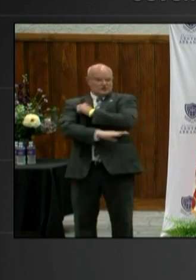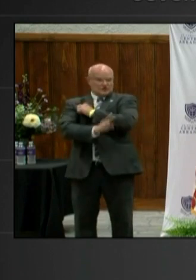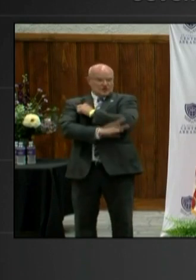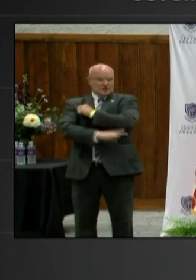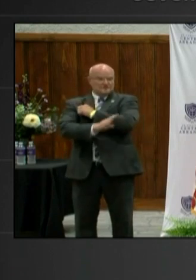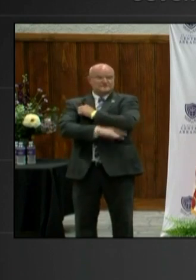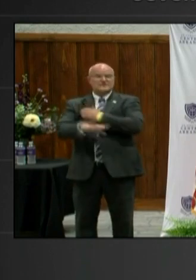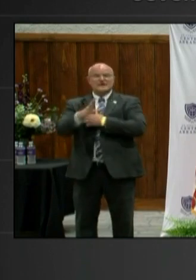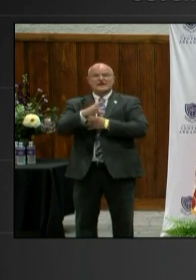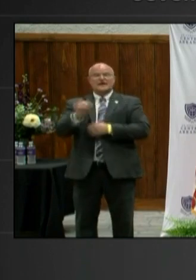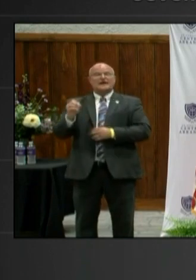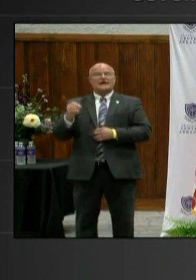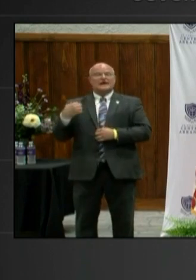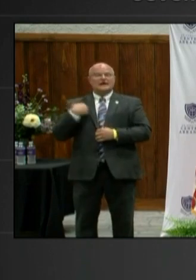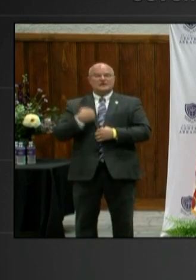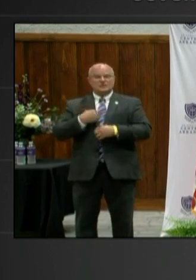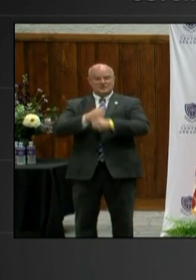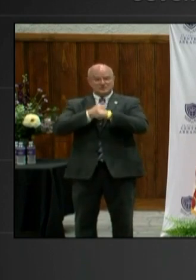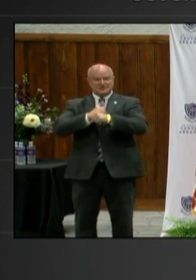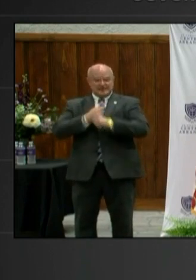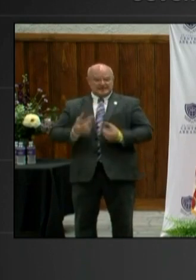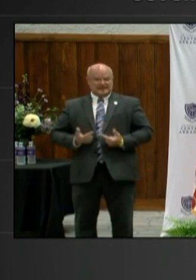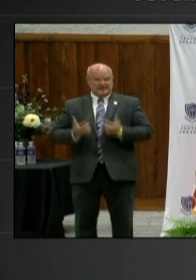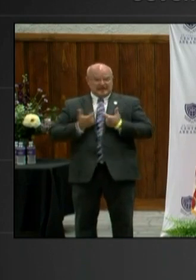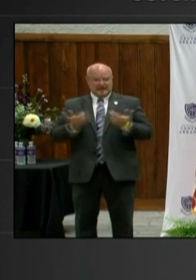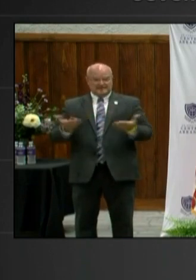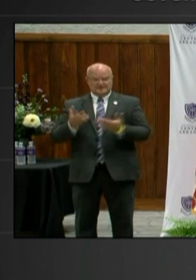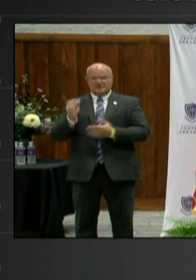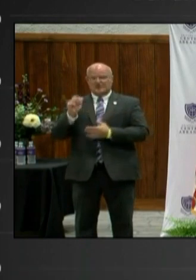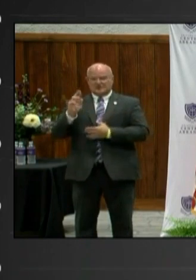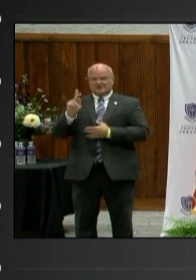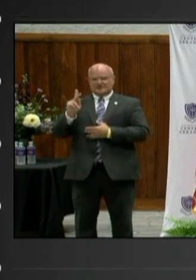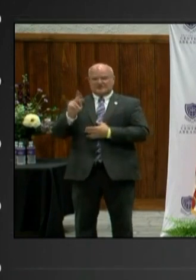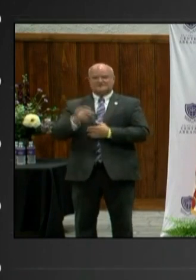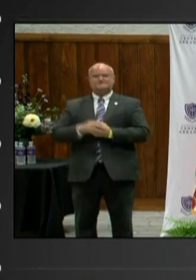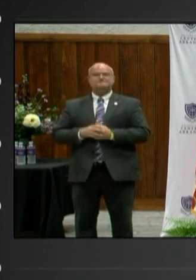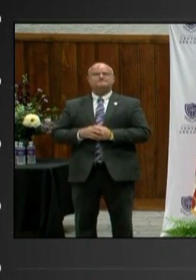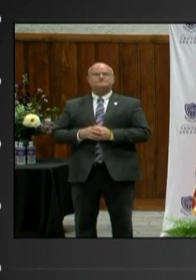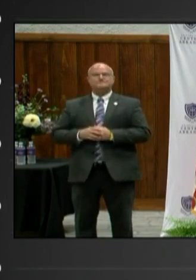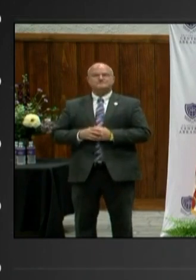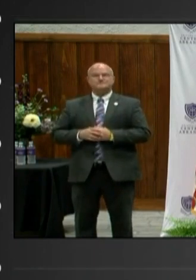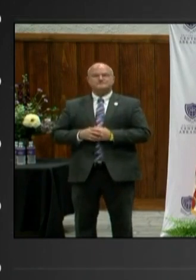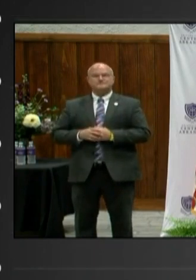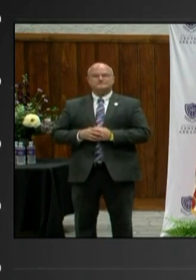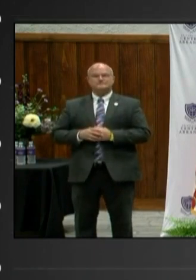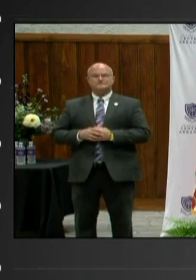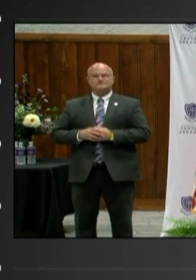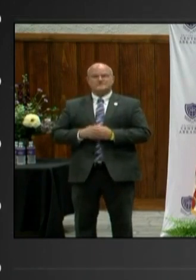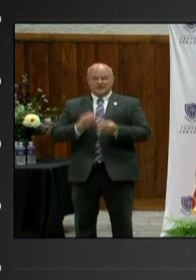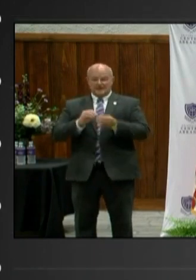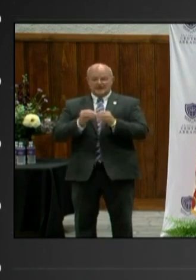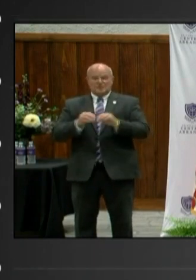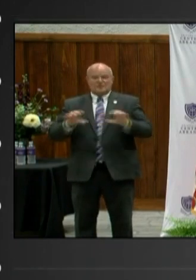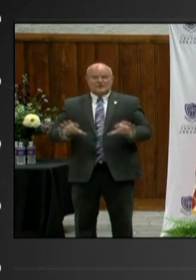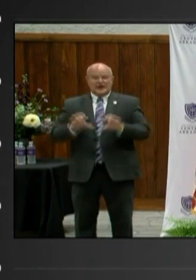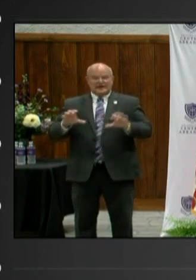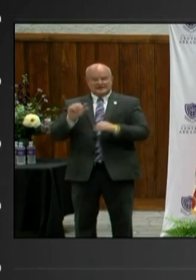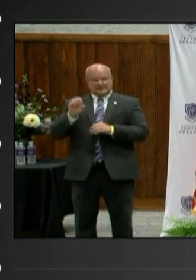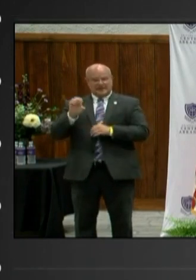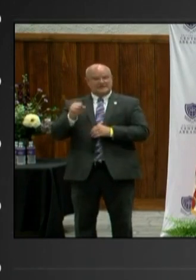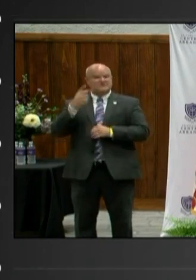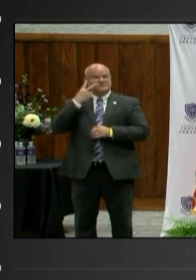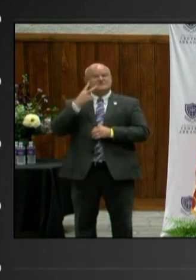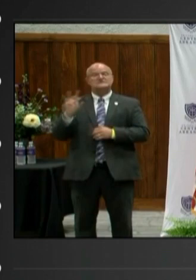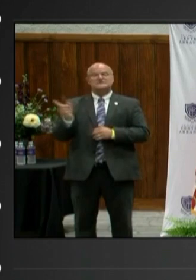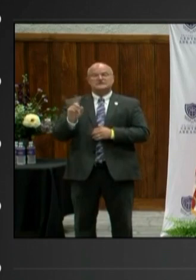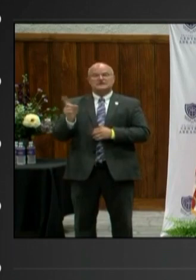fall and as we protect the lives in Arkansas. And then the number of active cases, you can see